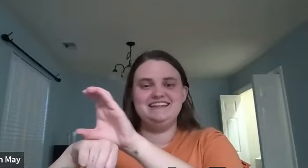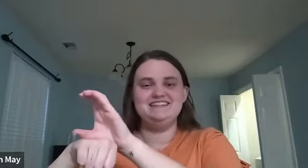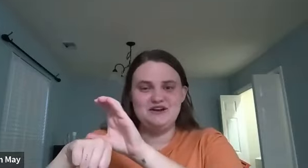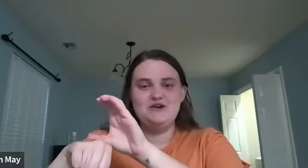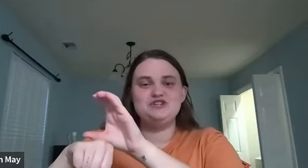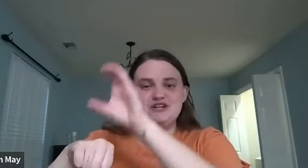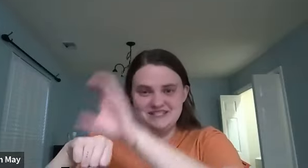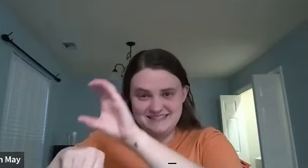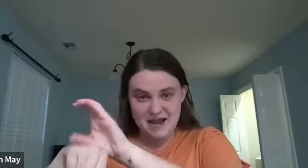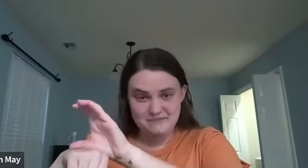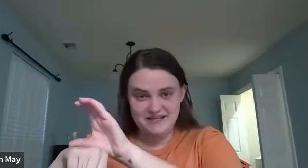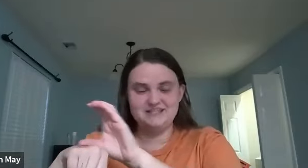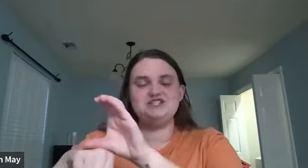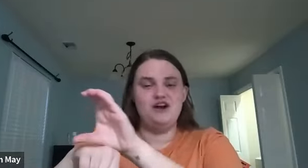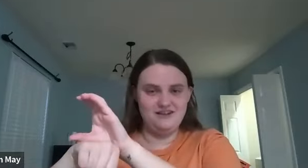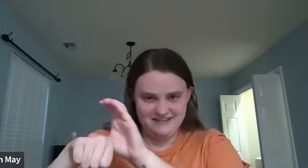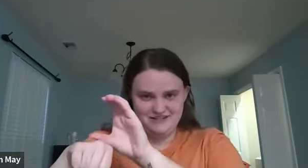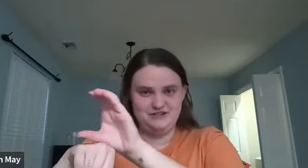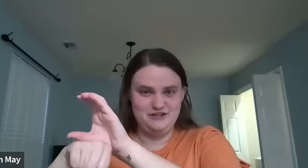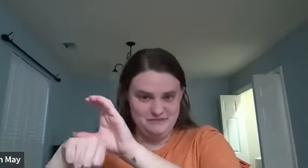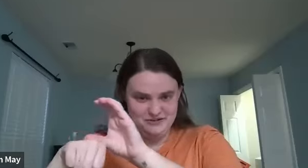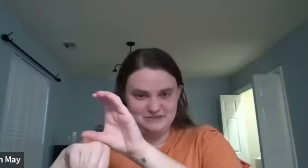And so church is tapping, chocolate is a circular motion.